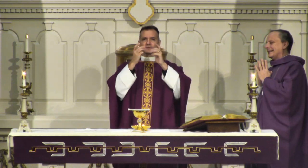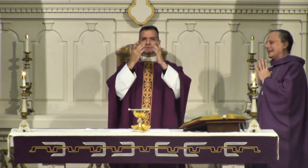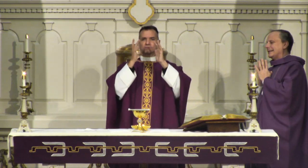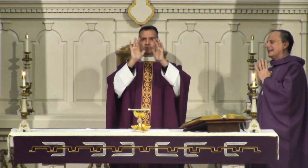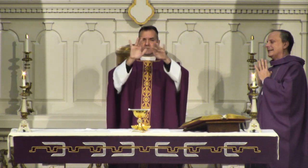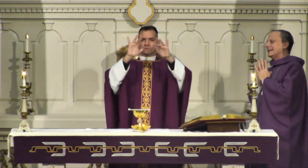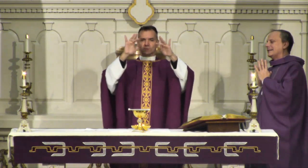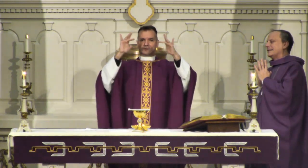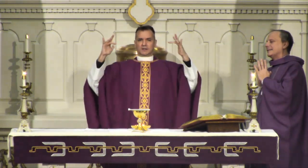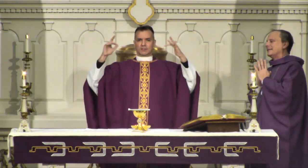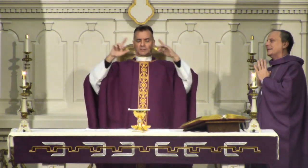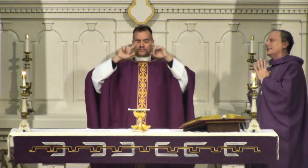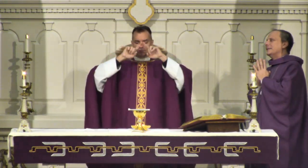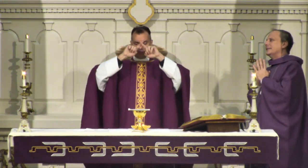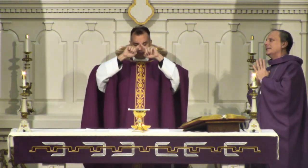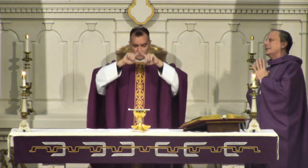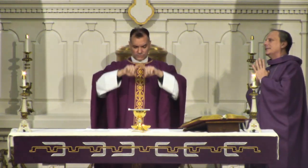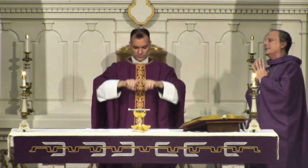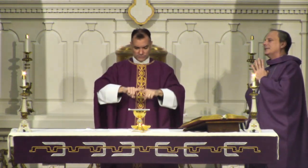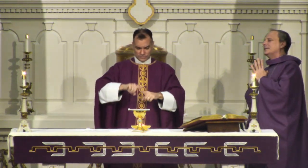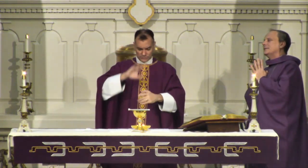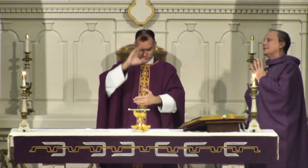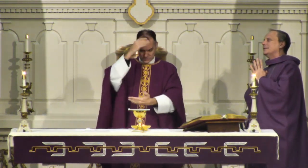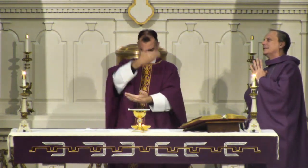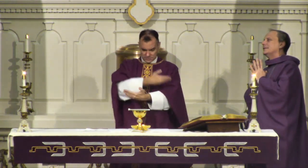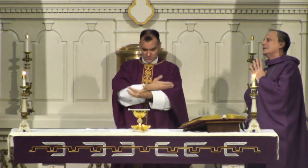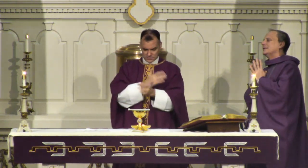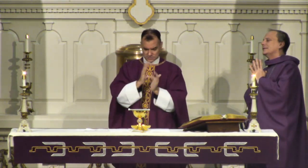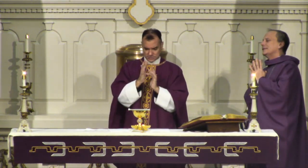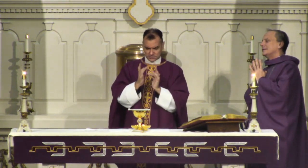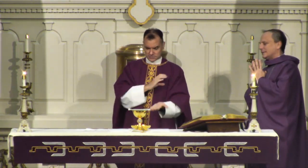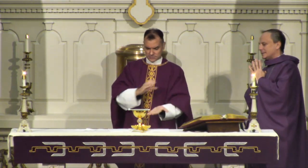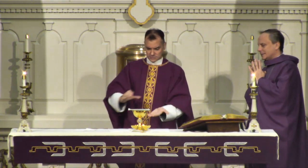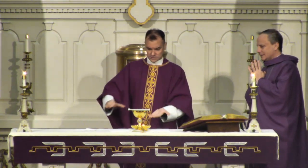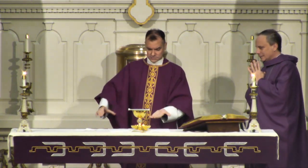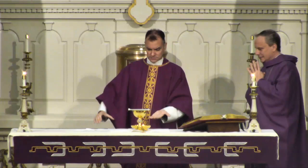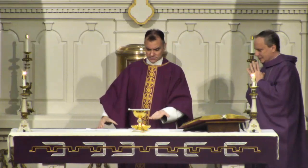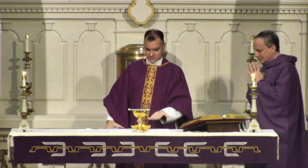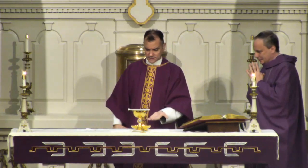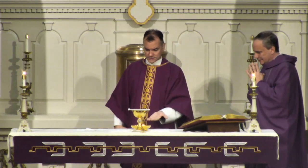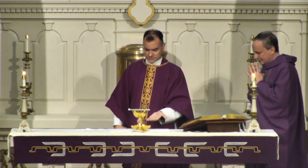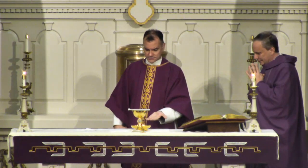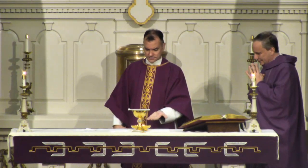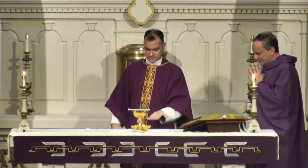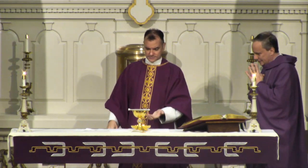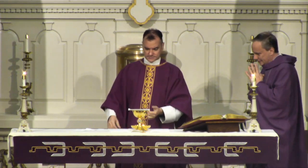and glorify you through your Son, Jesus Christ.